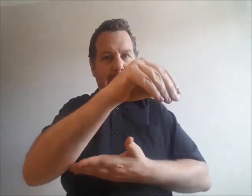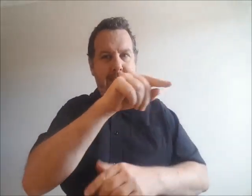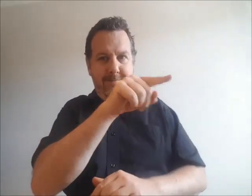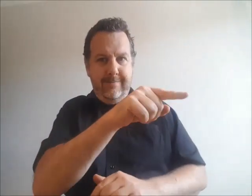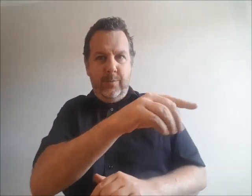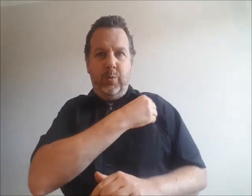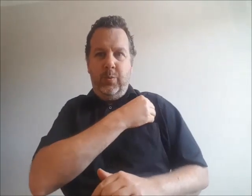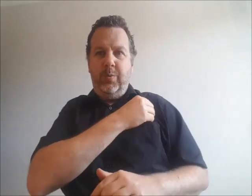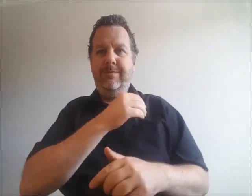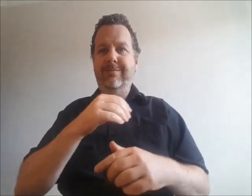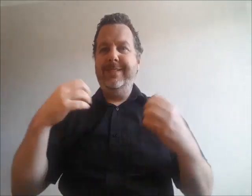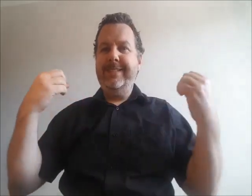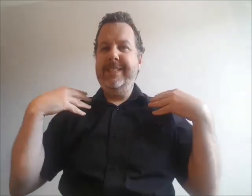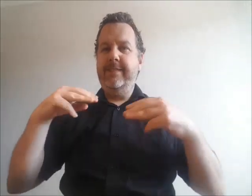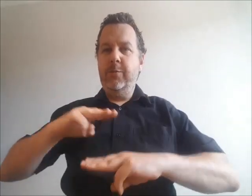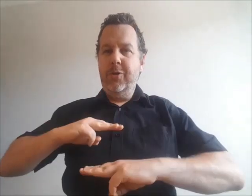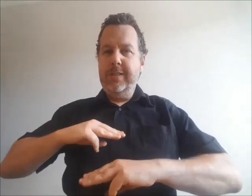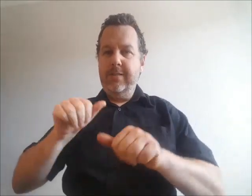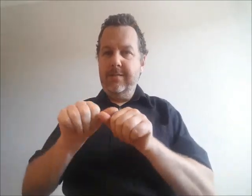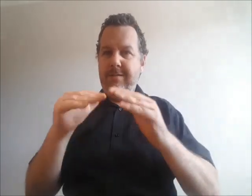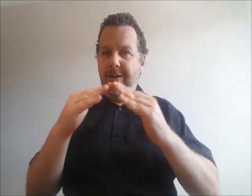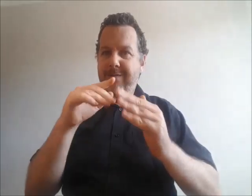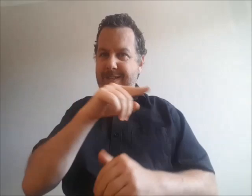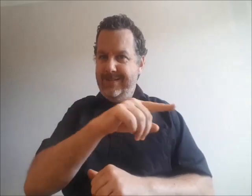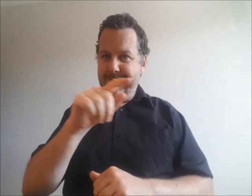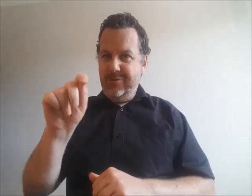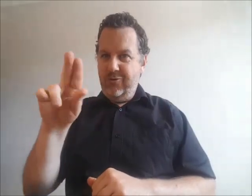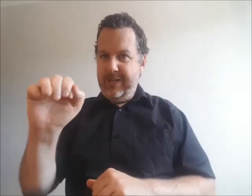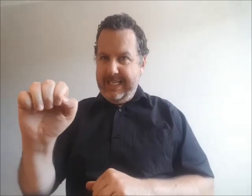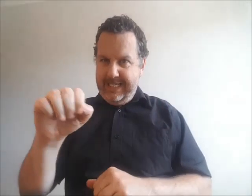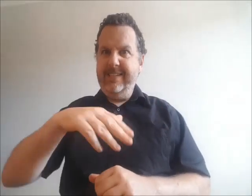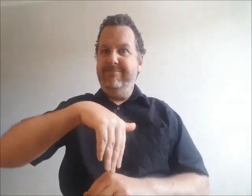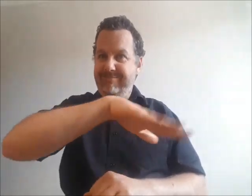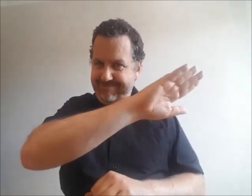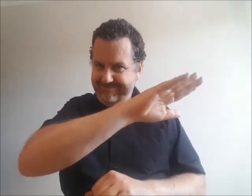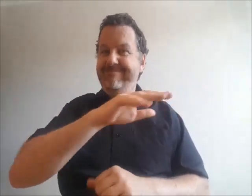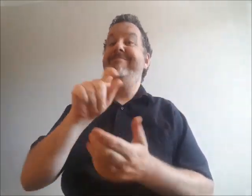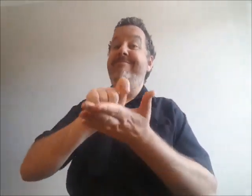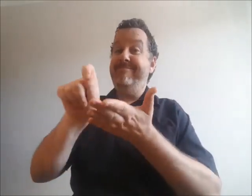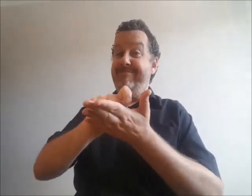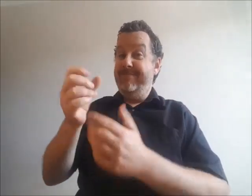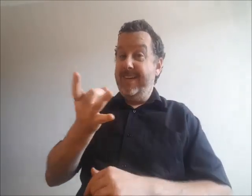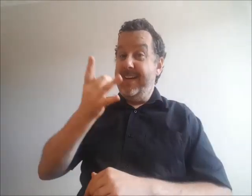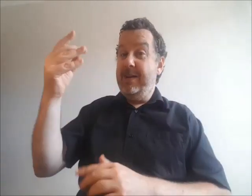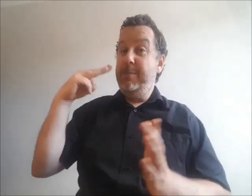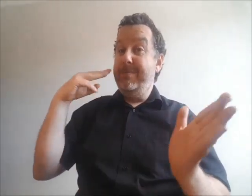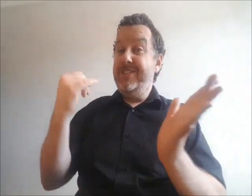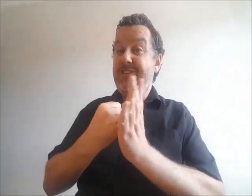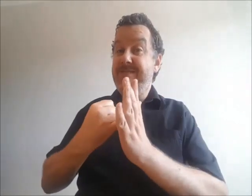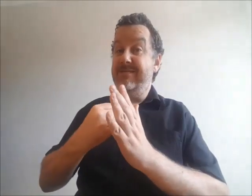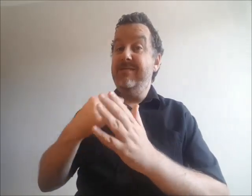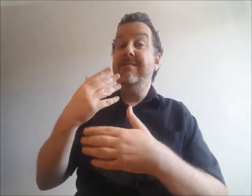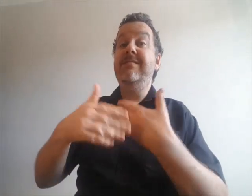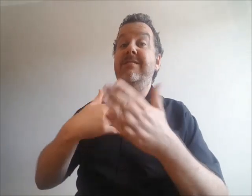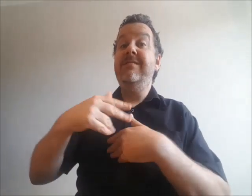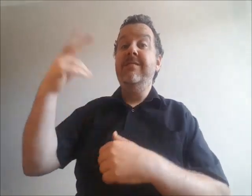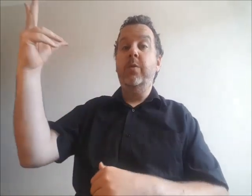paying the Sisters of Mercy in the convent in Tralee for her education instead. And so they asked permission for this from the Poor Law Commissioners. This